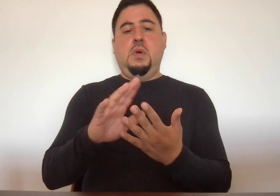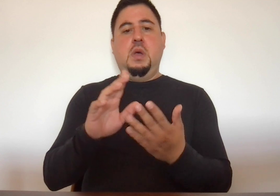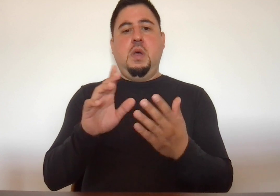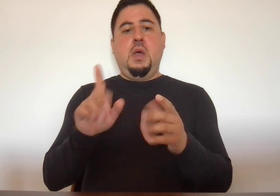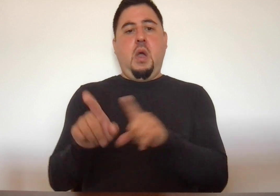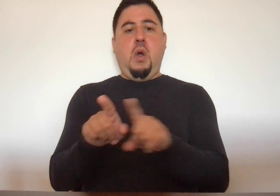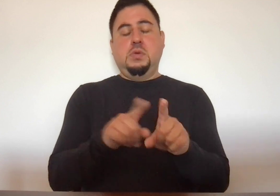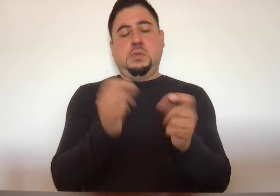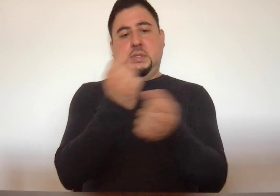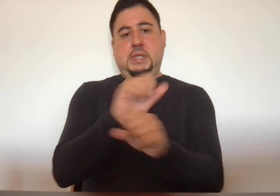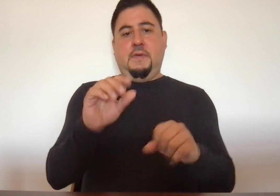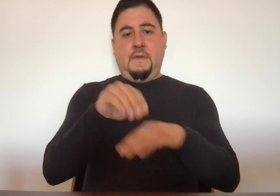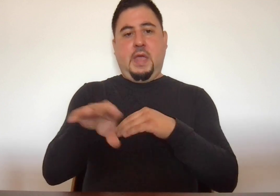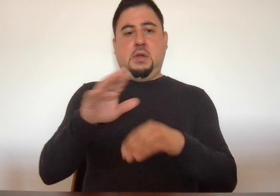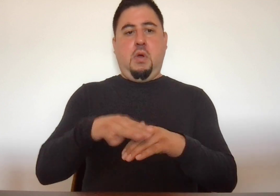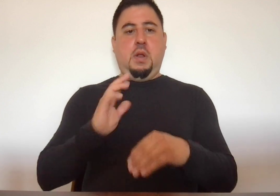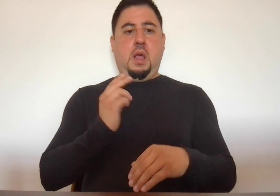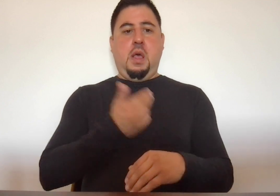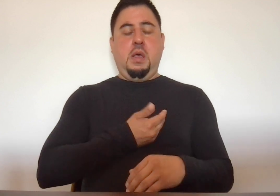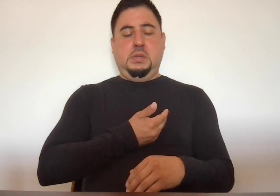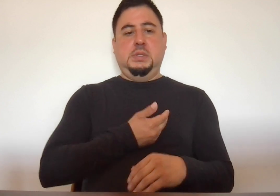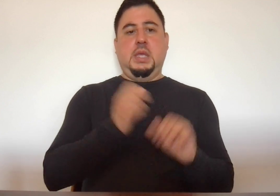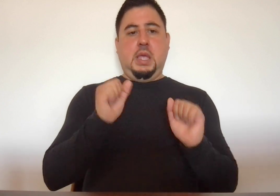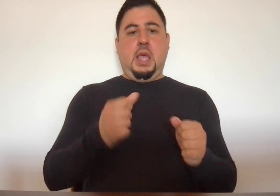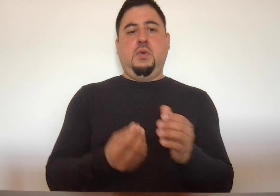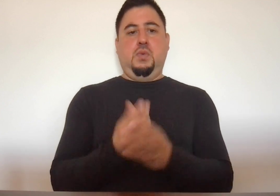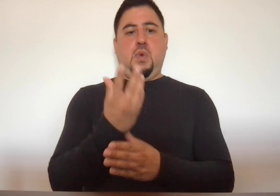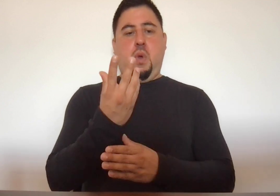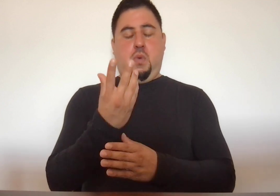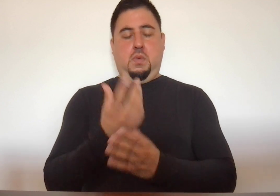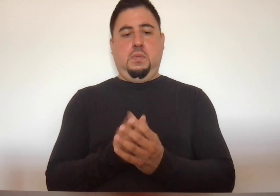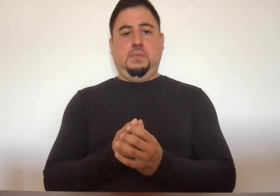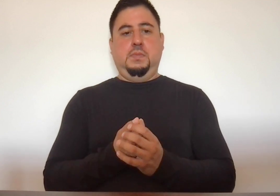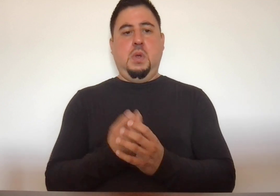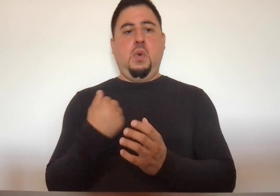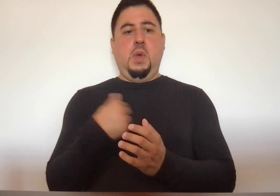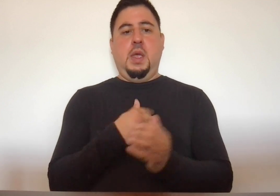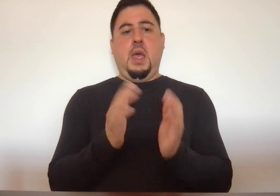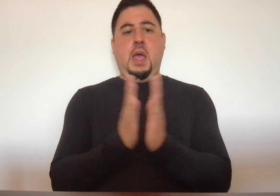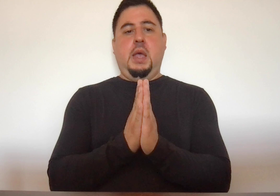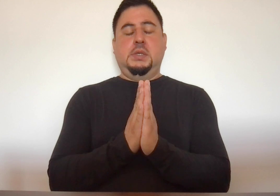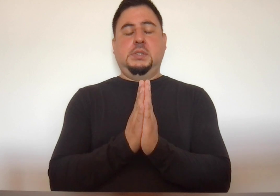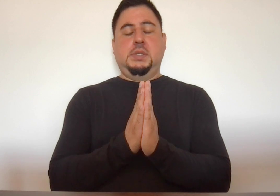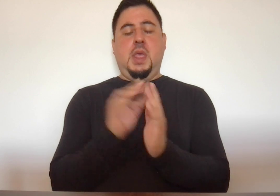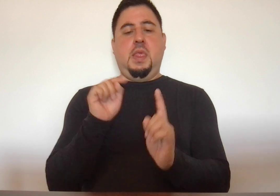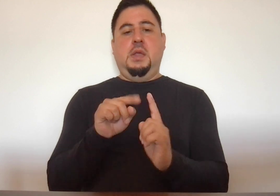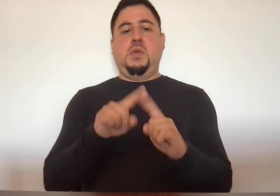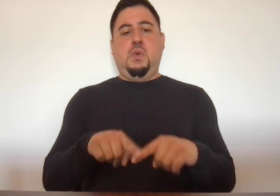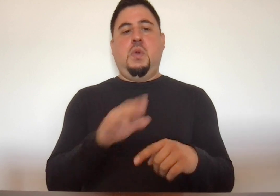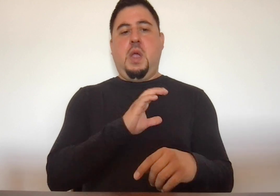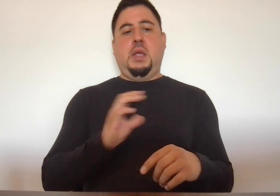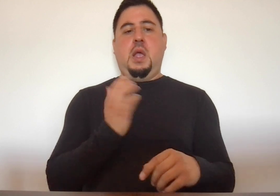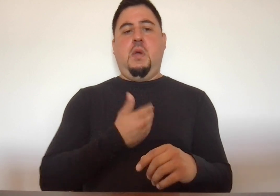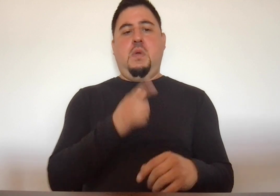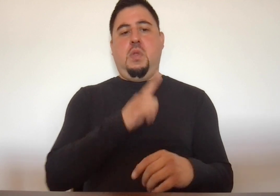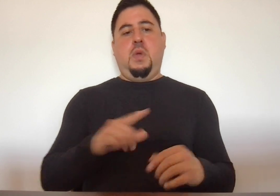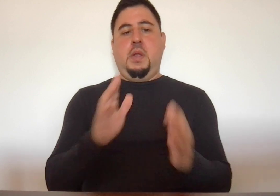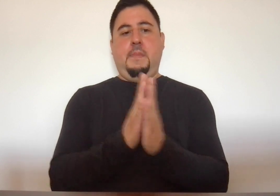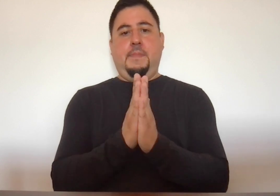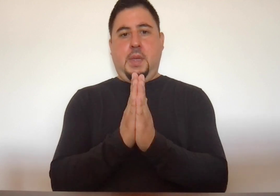saving effect upon us may grow. We ask this through Christ our Lord. Amen. The Lord